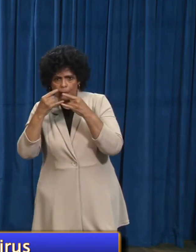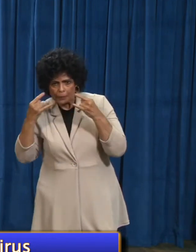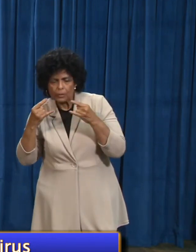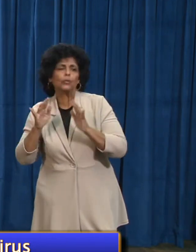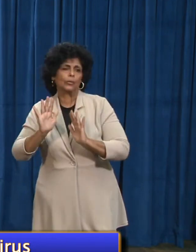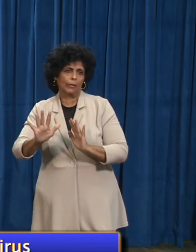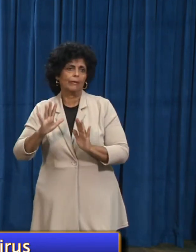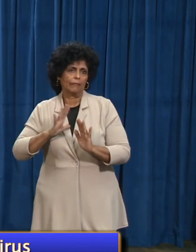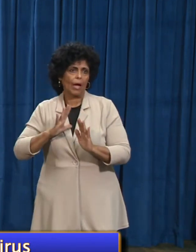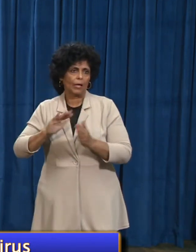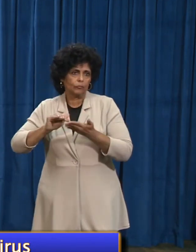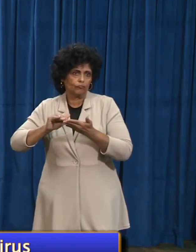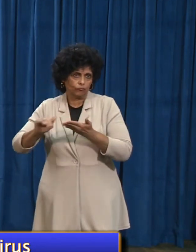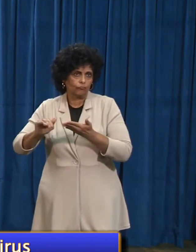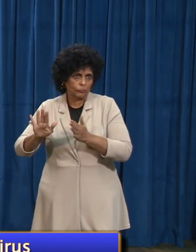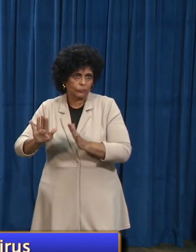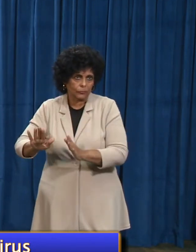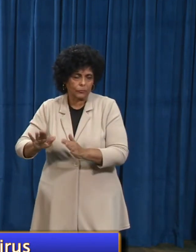coverings.